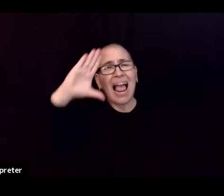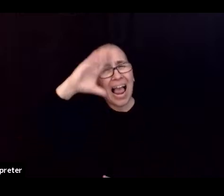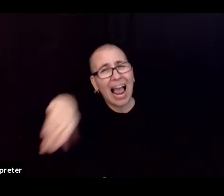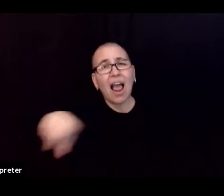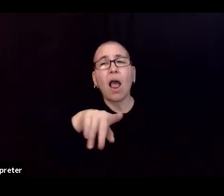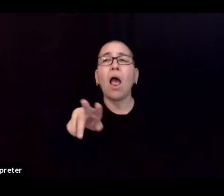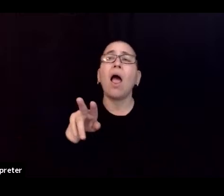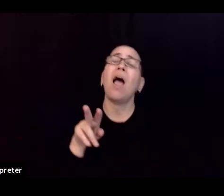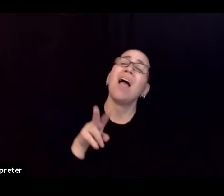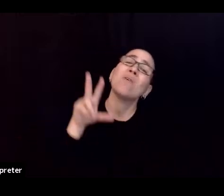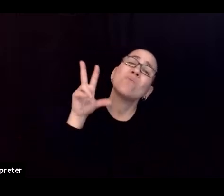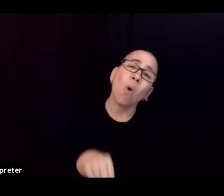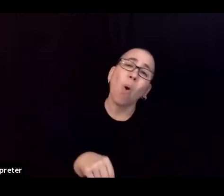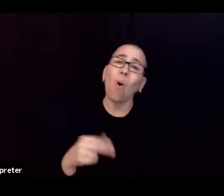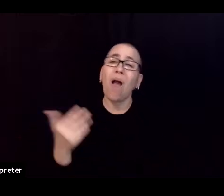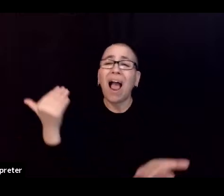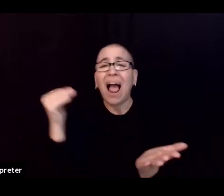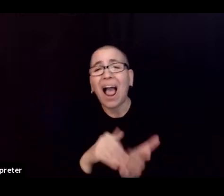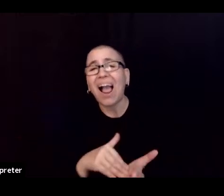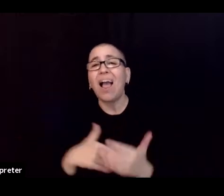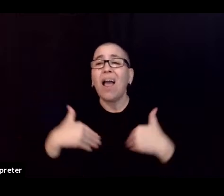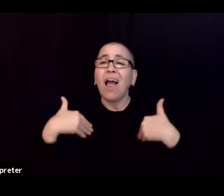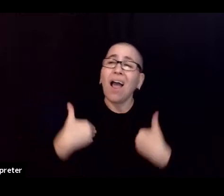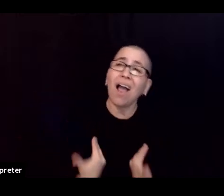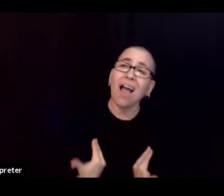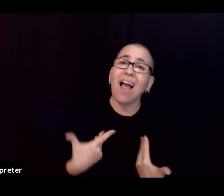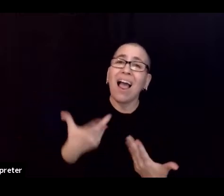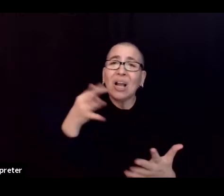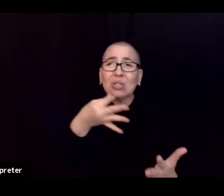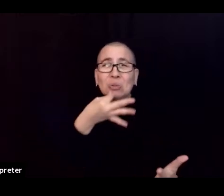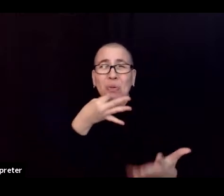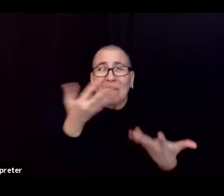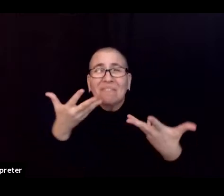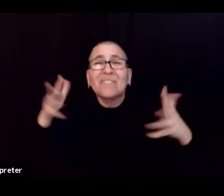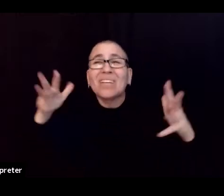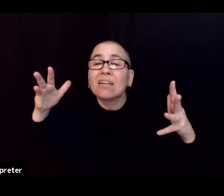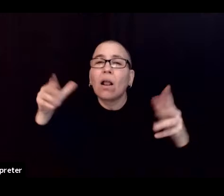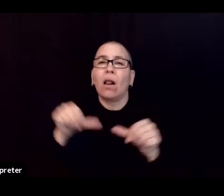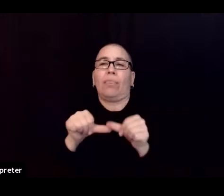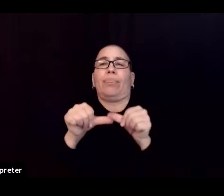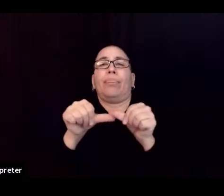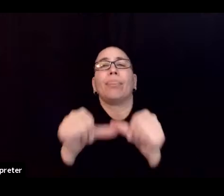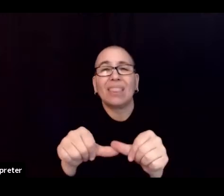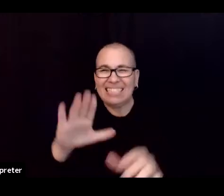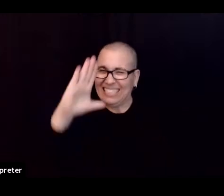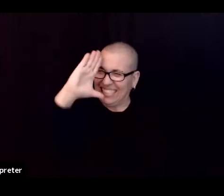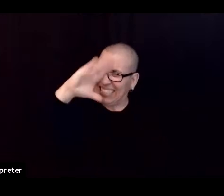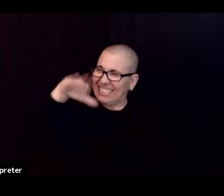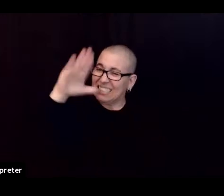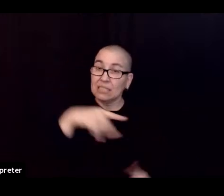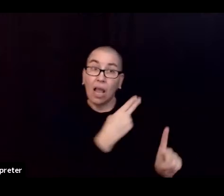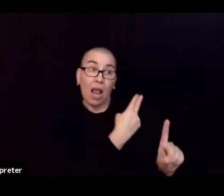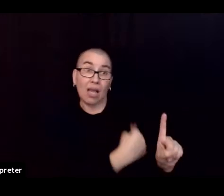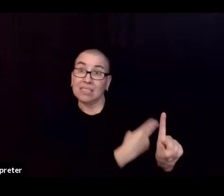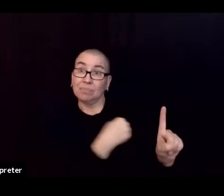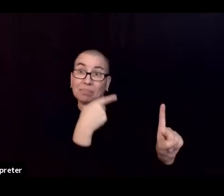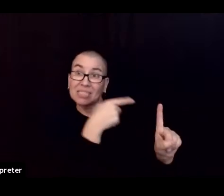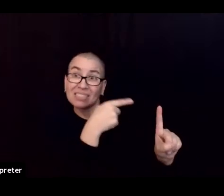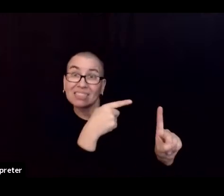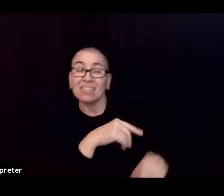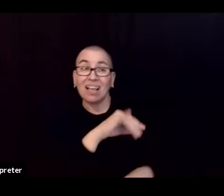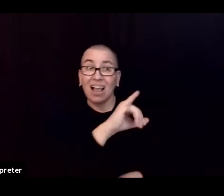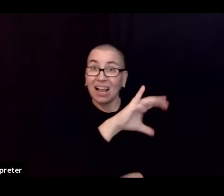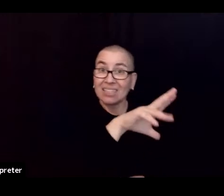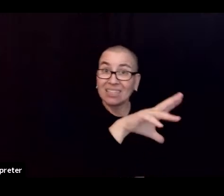going to be challenging to prevent a surge in cases, hospitalizations, and death. Thank you, and with that, I'll turn it back to